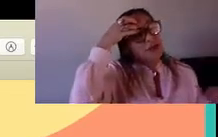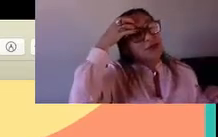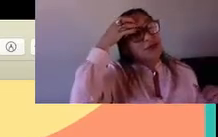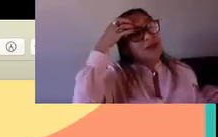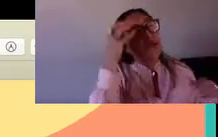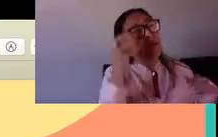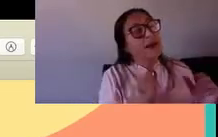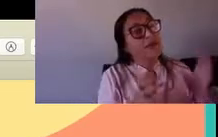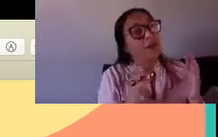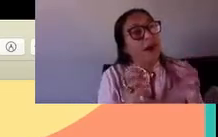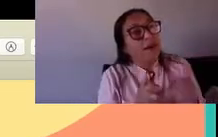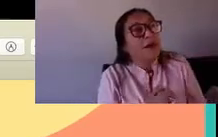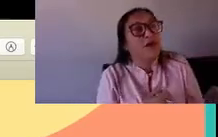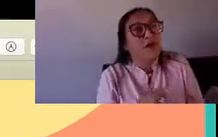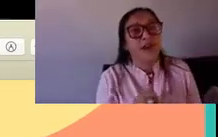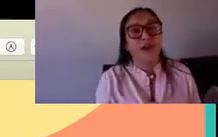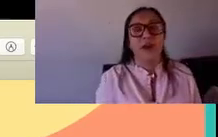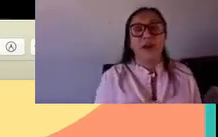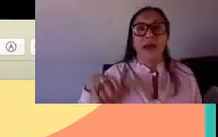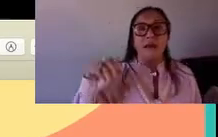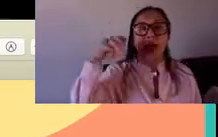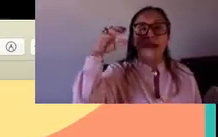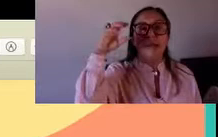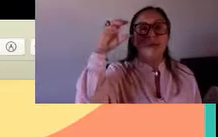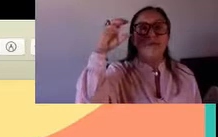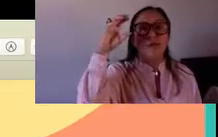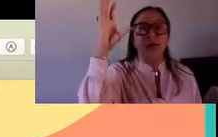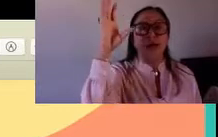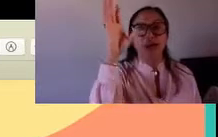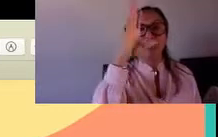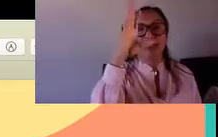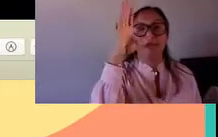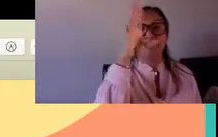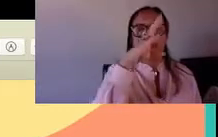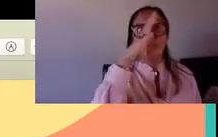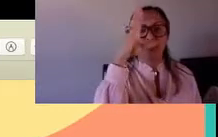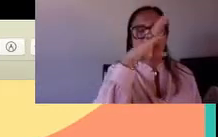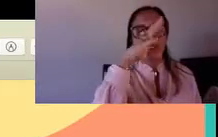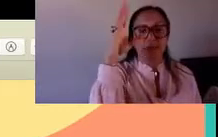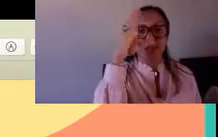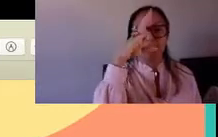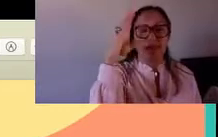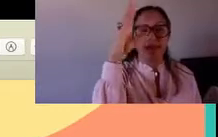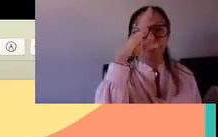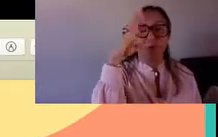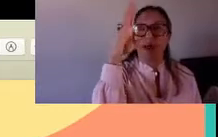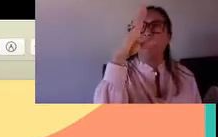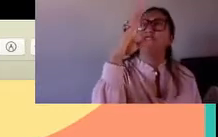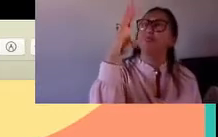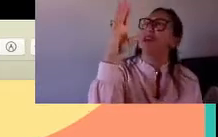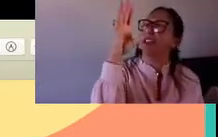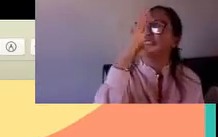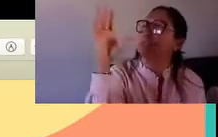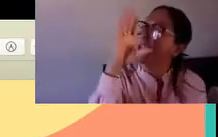she was getting ready for her bottle and I was holding her, and before I actually gave her the milk, she did something like this with her hand,